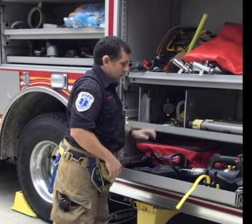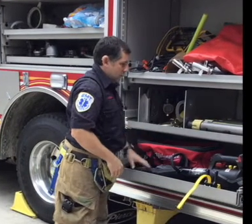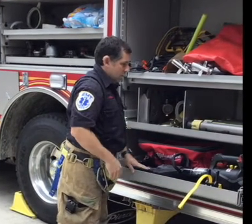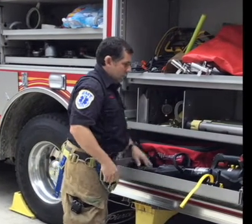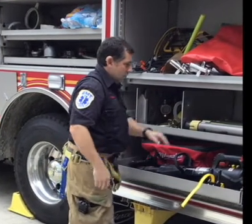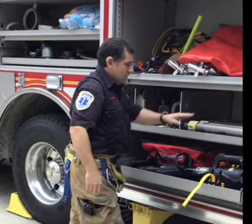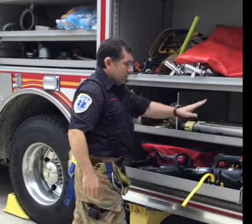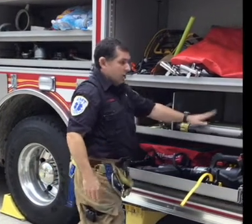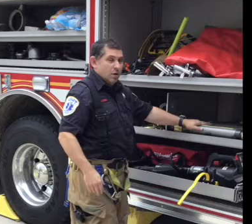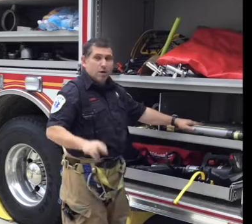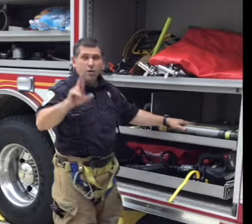up.